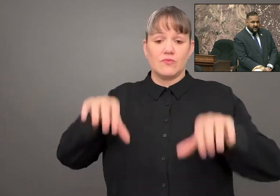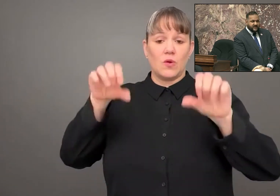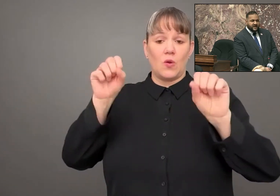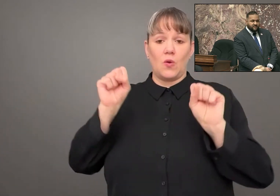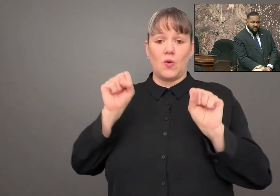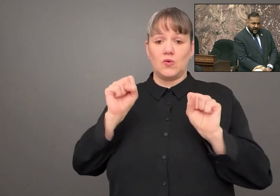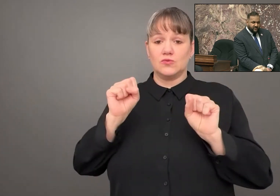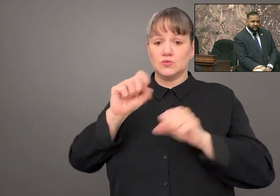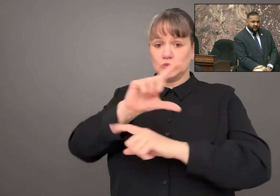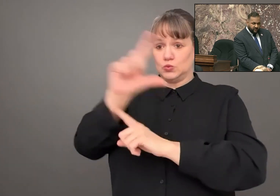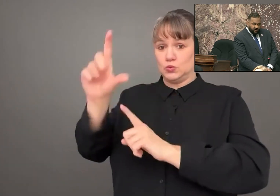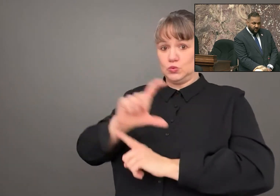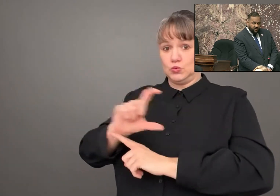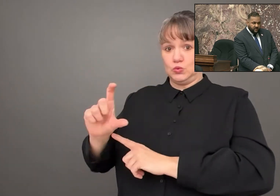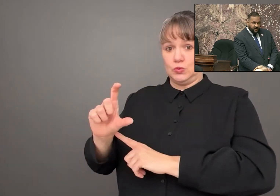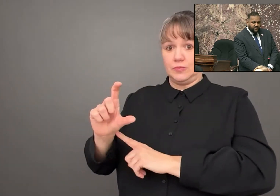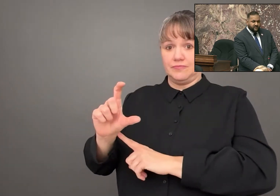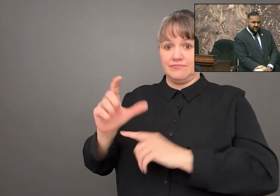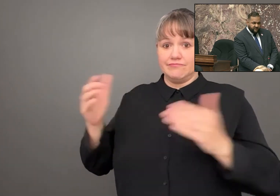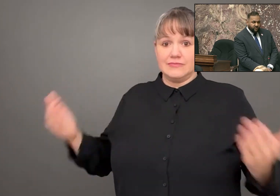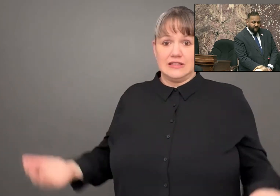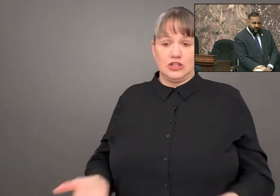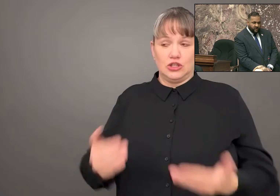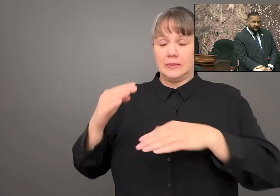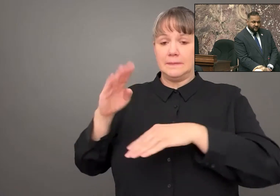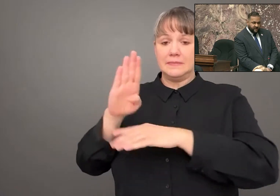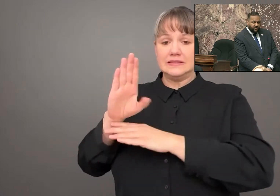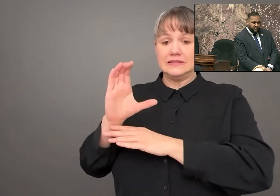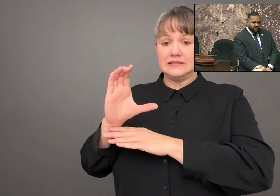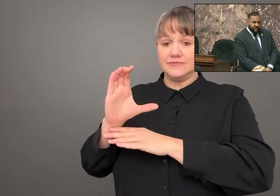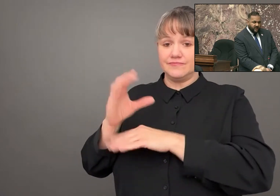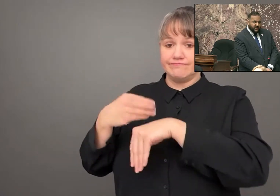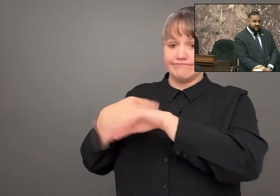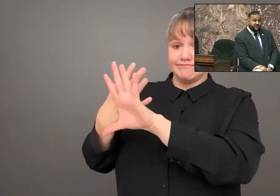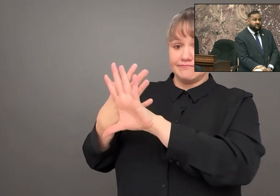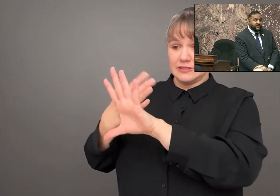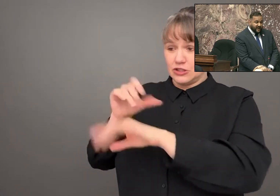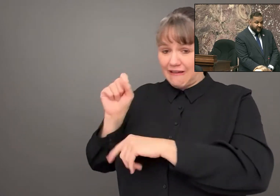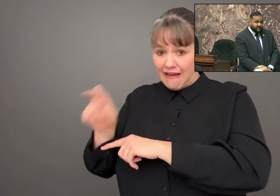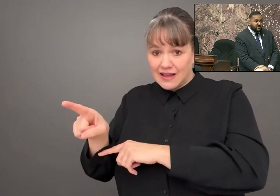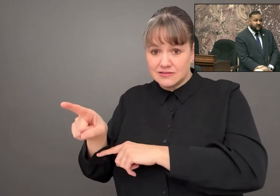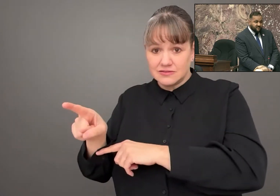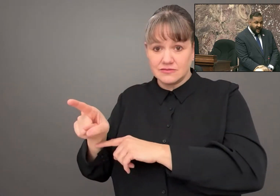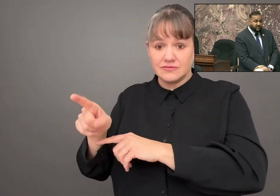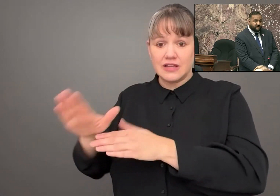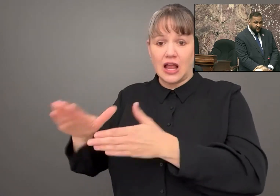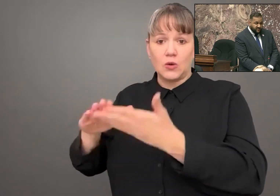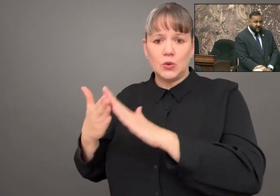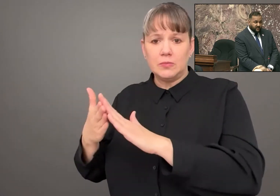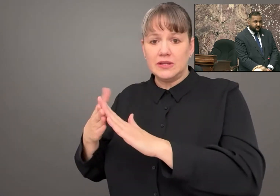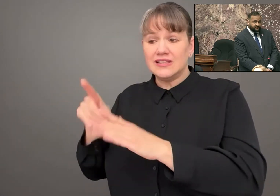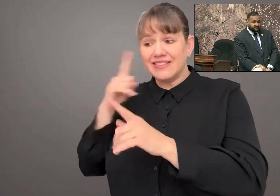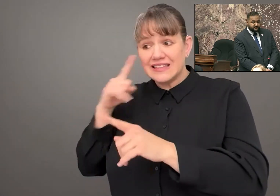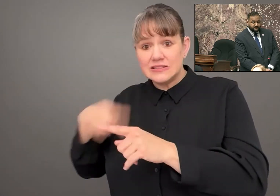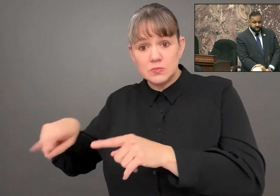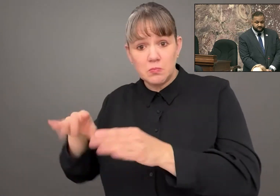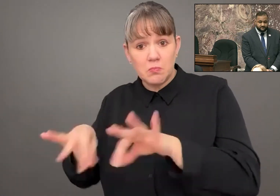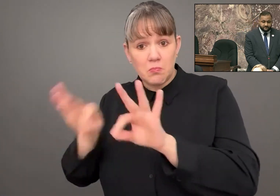Mackenzie, it matters to her that the Minister of Forests is in her community, because Mackenzie matters to me.